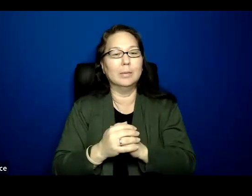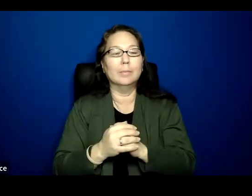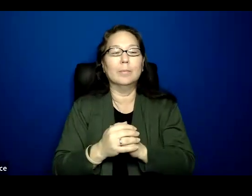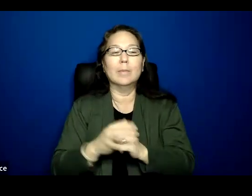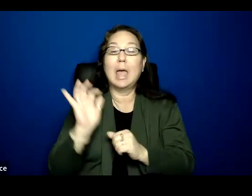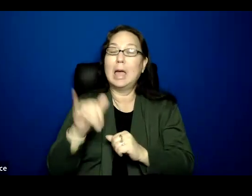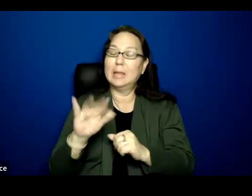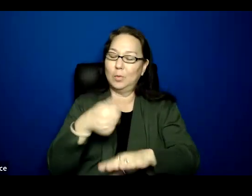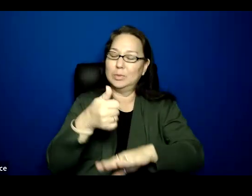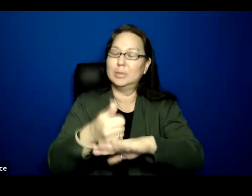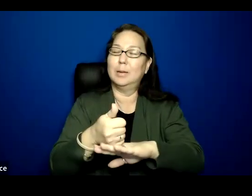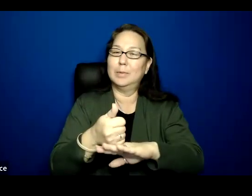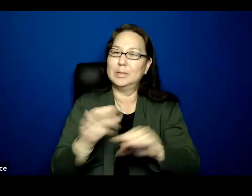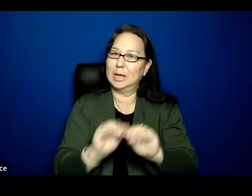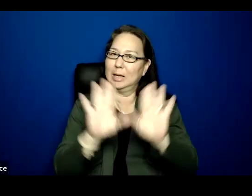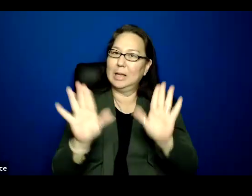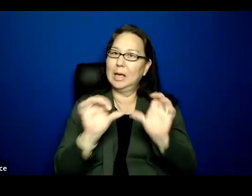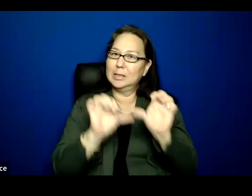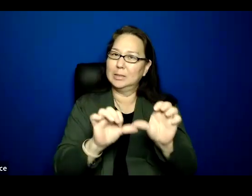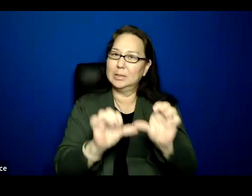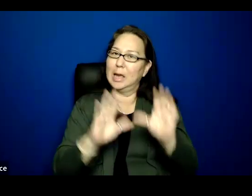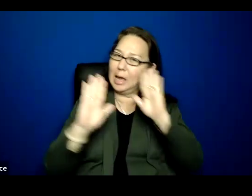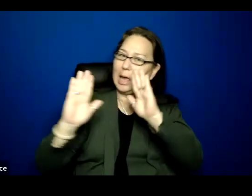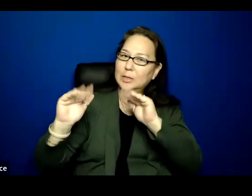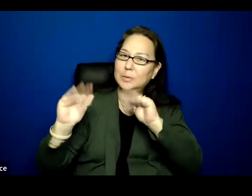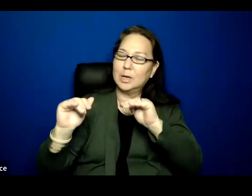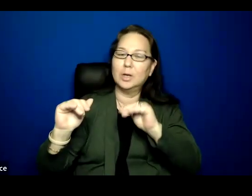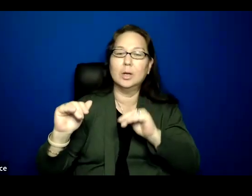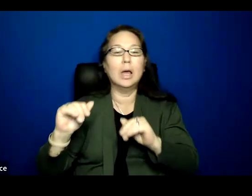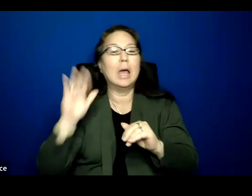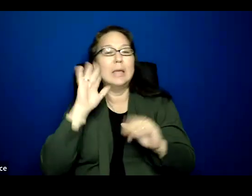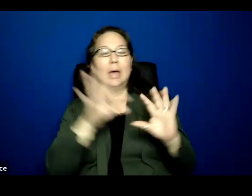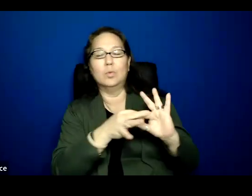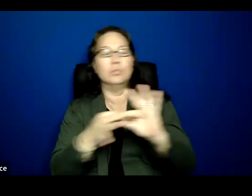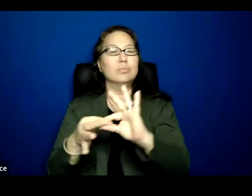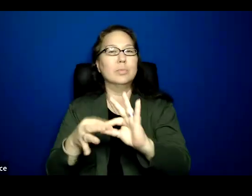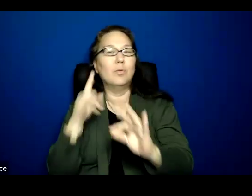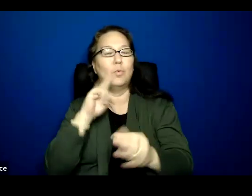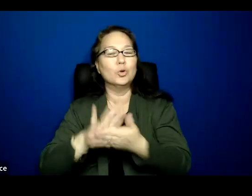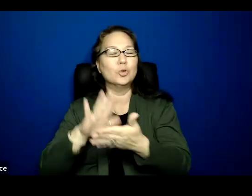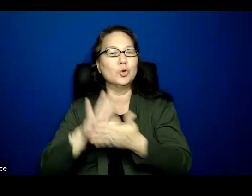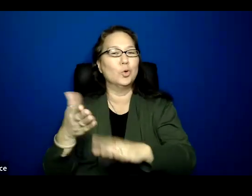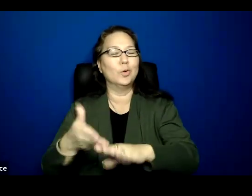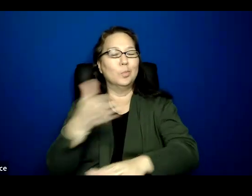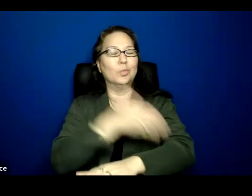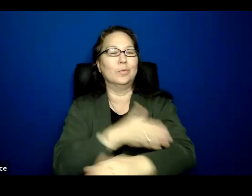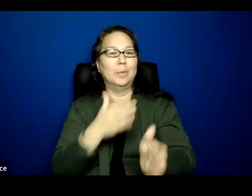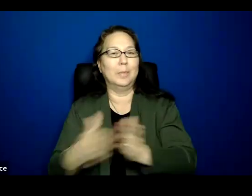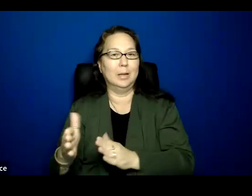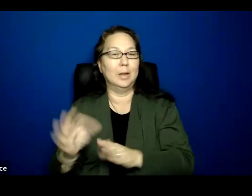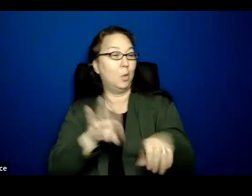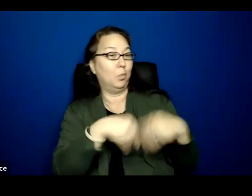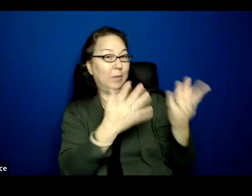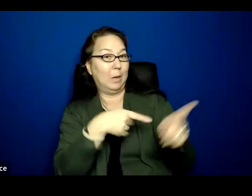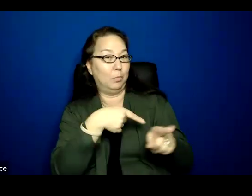and establishing clear, consistent expectations aligned to school improvement plans. Provide professional learning